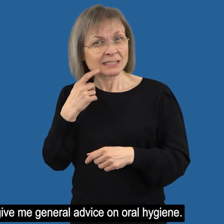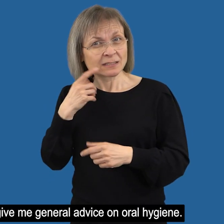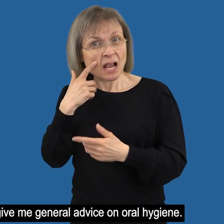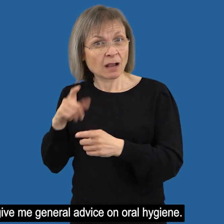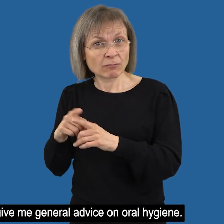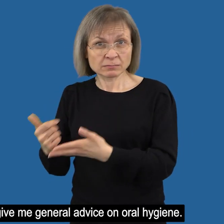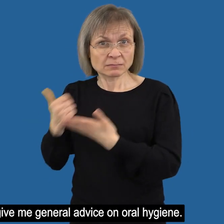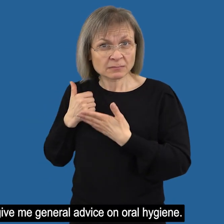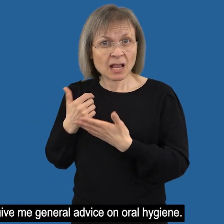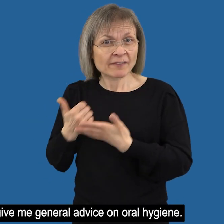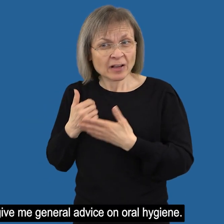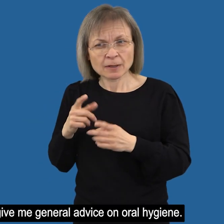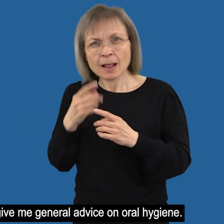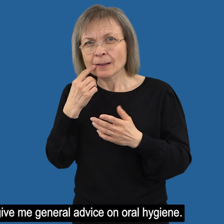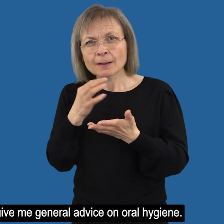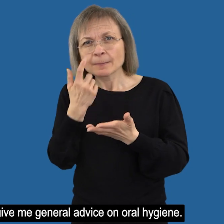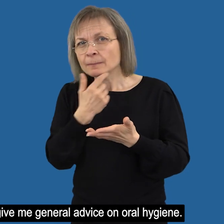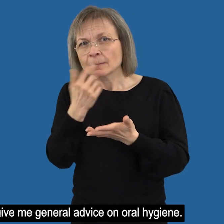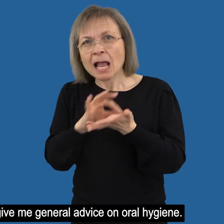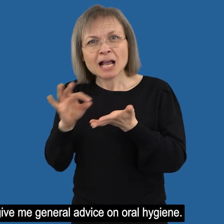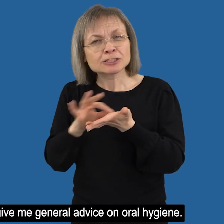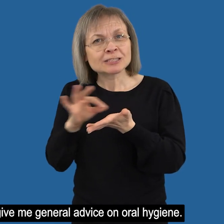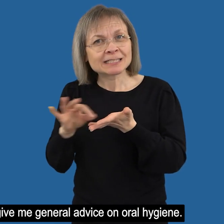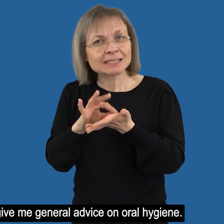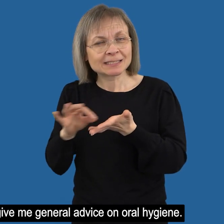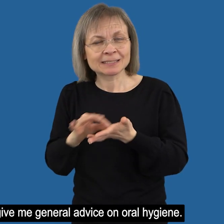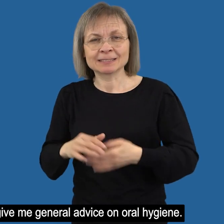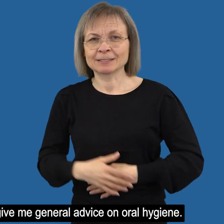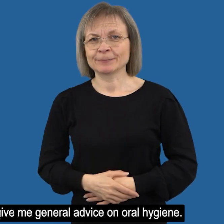They can also give me general advice on oral hygiene.